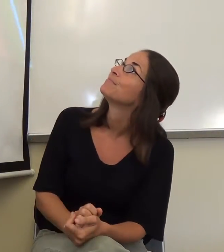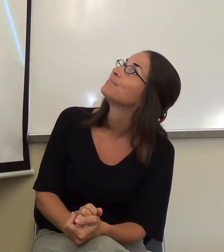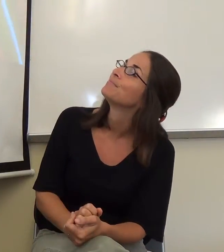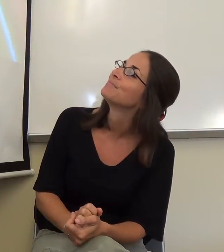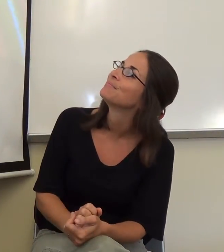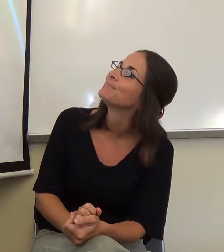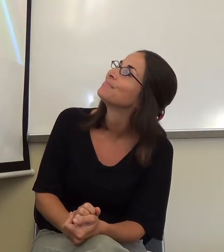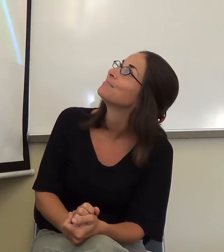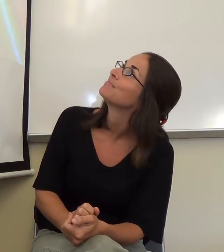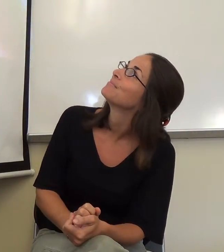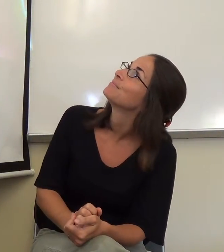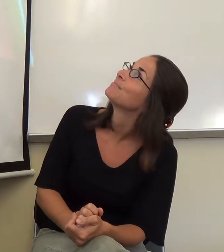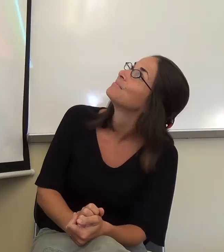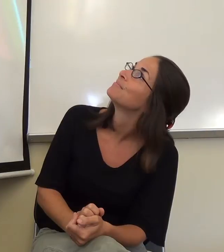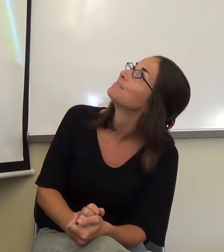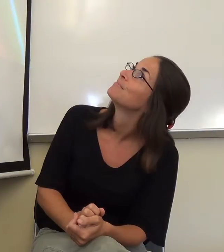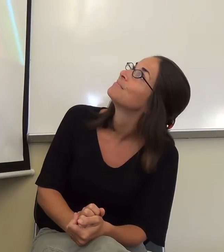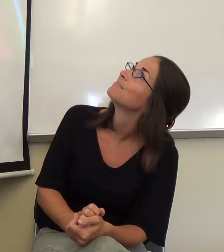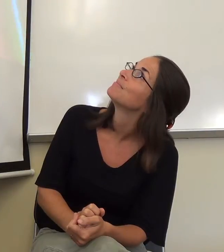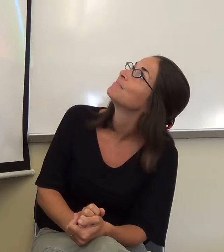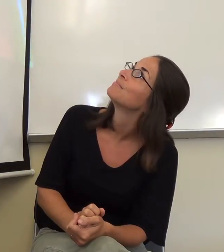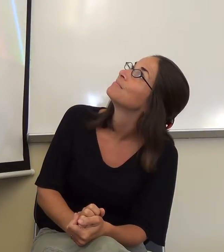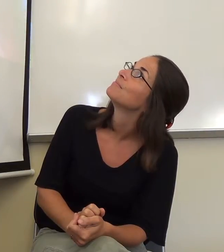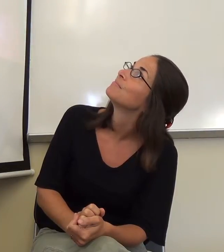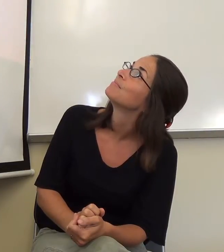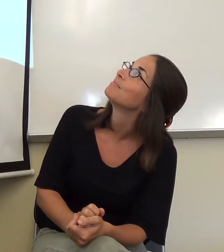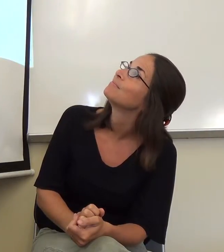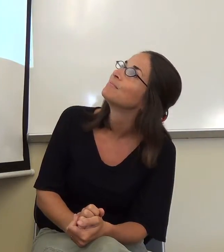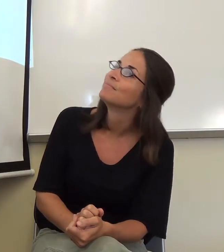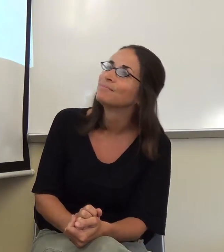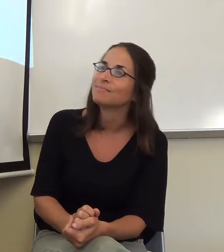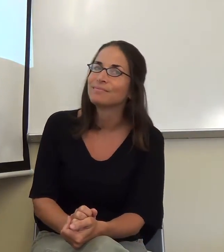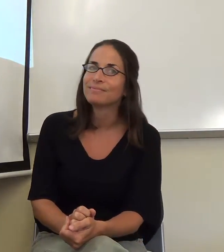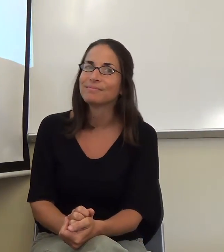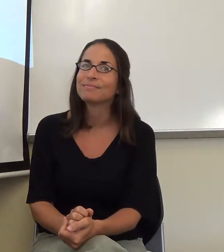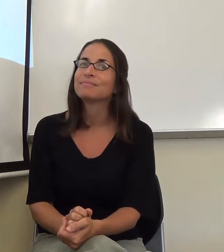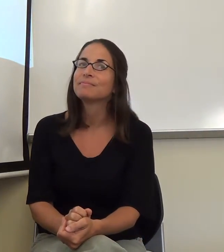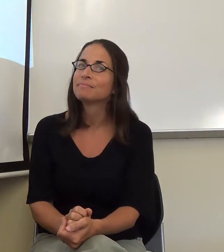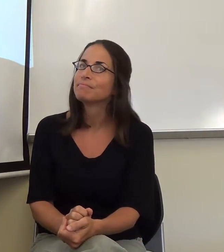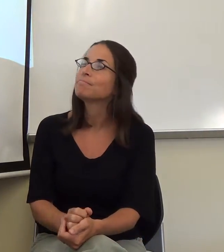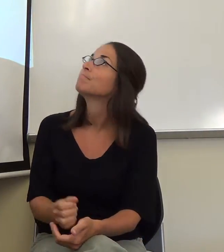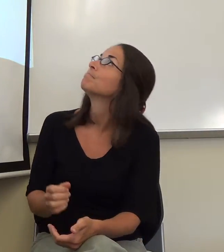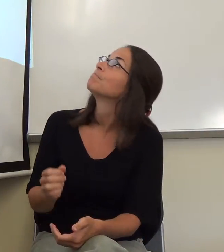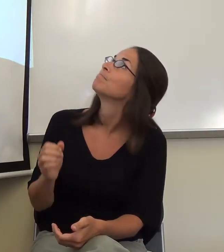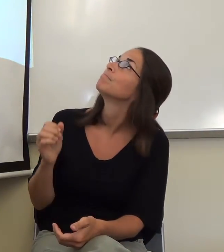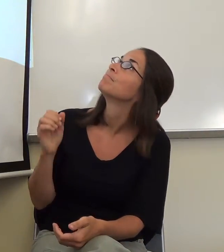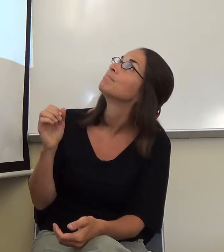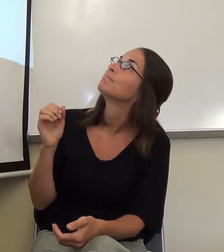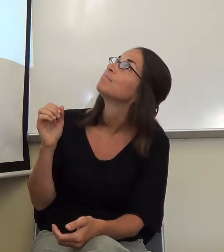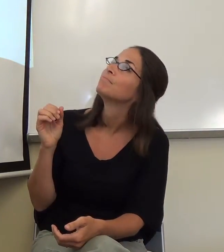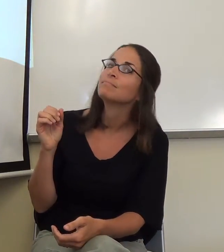true is tick. If that one is like that one Paula had on the board,